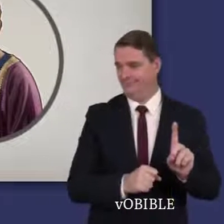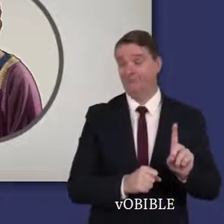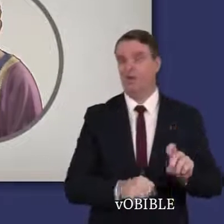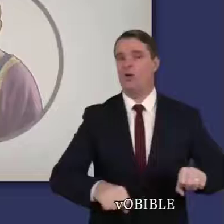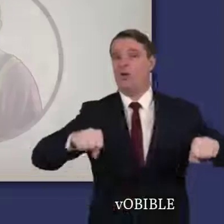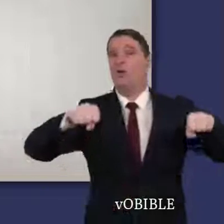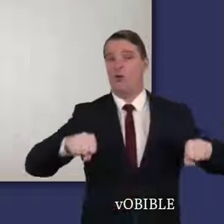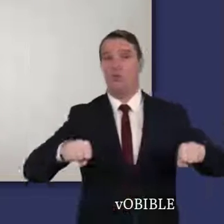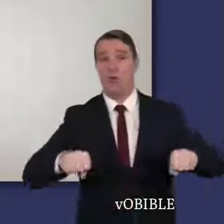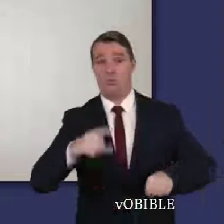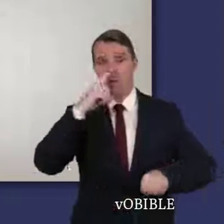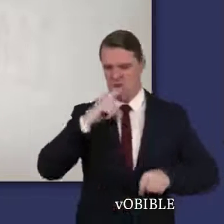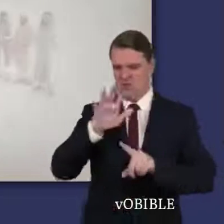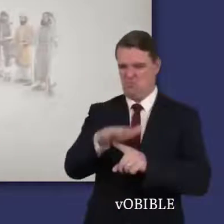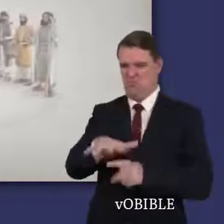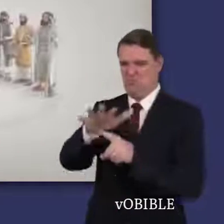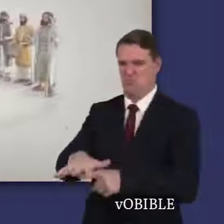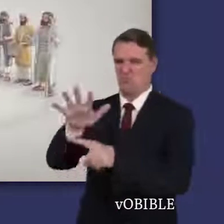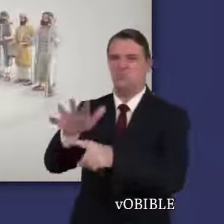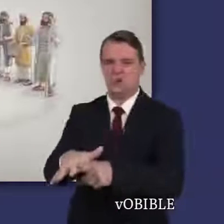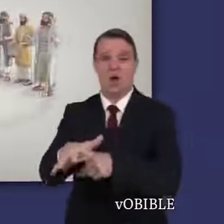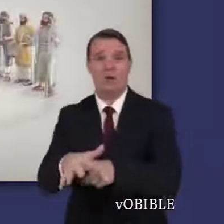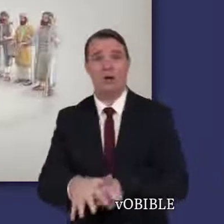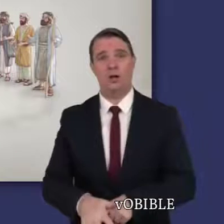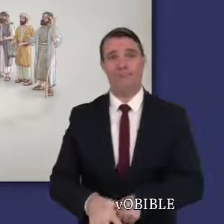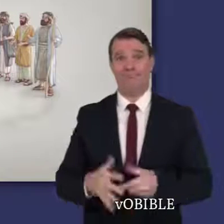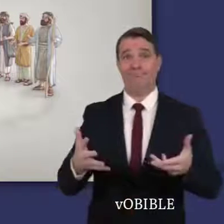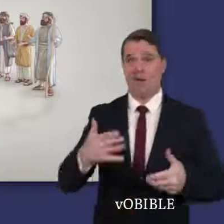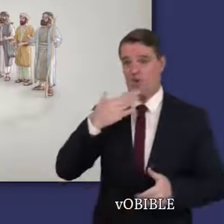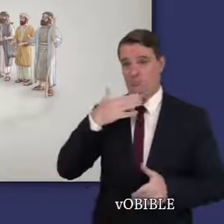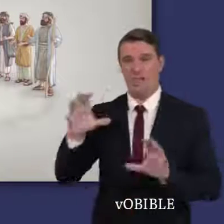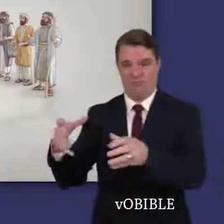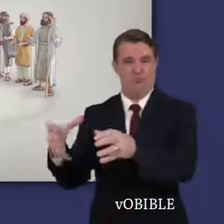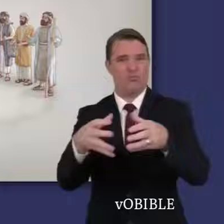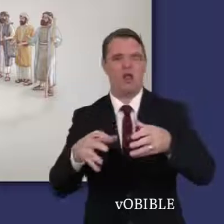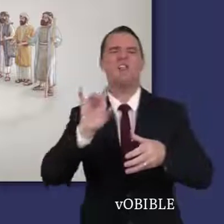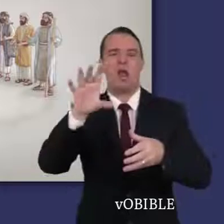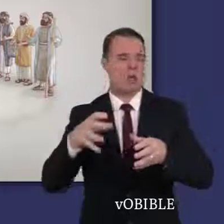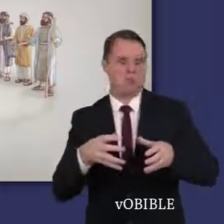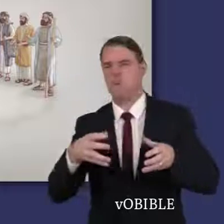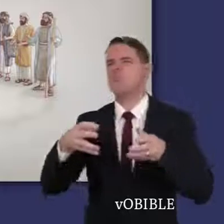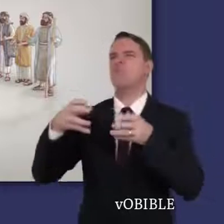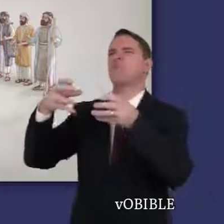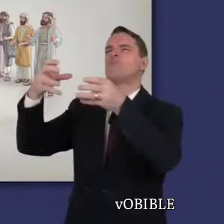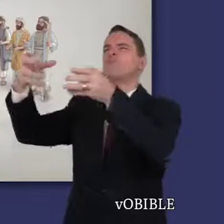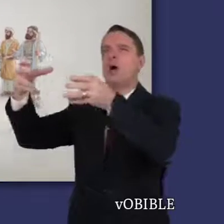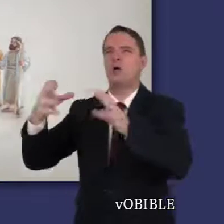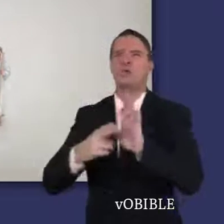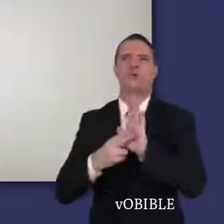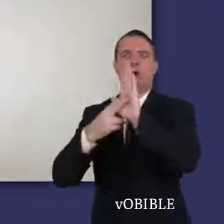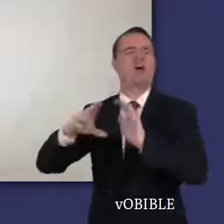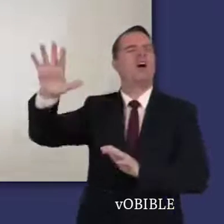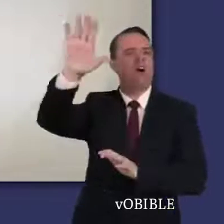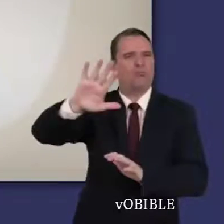throne. In chapter 12, Rehoboam promises to add to the already heavy burden on the people.